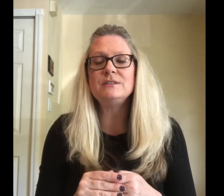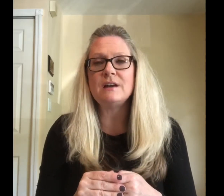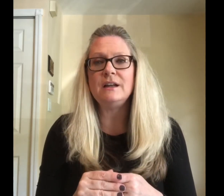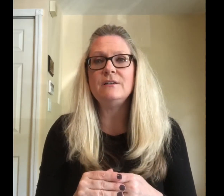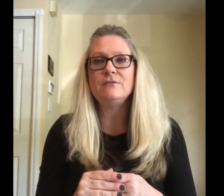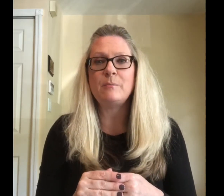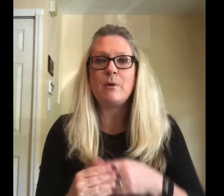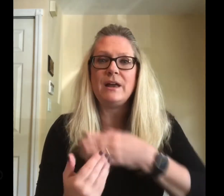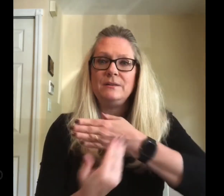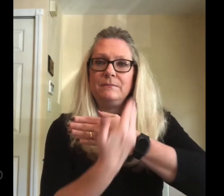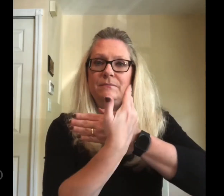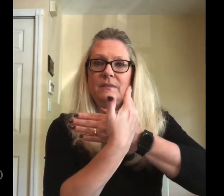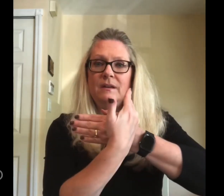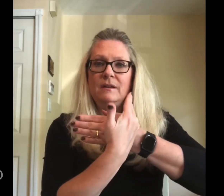sign for bread.